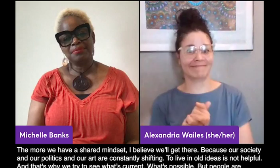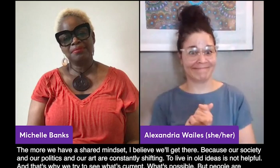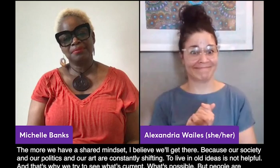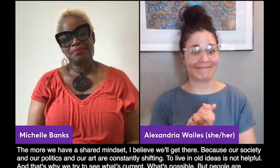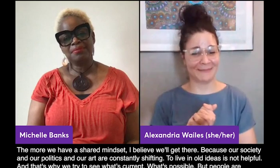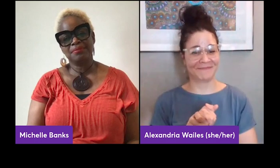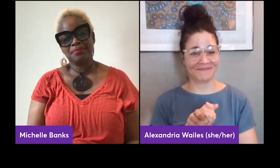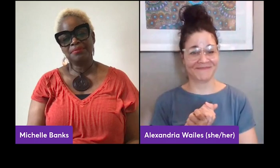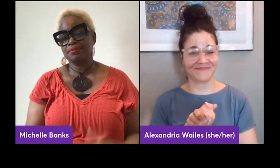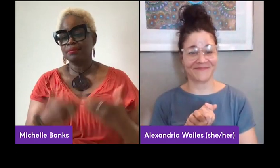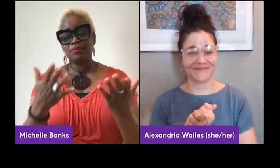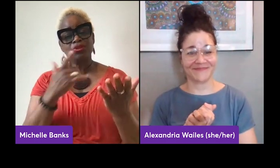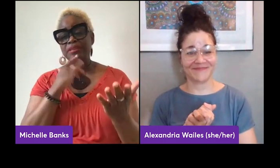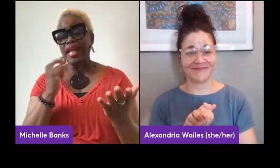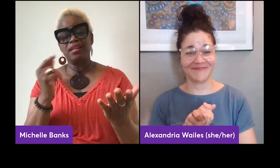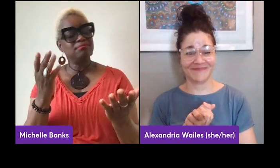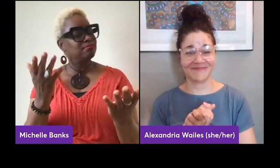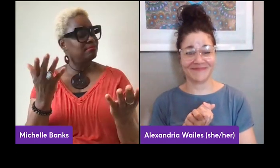all.